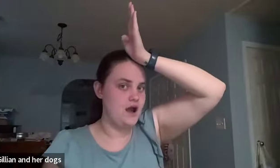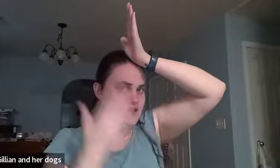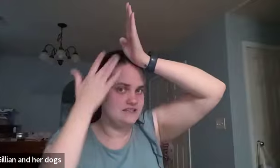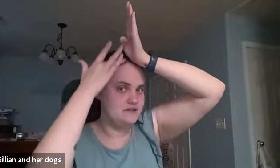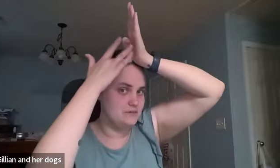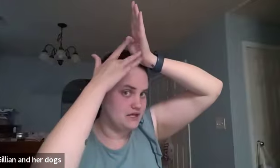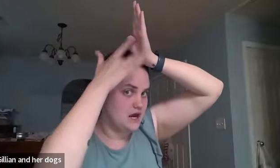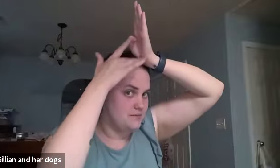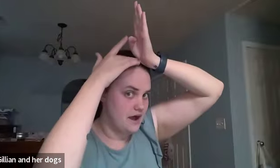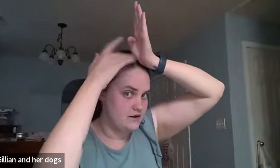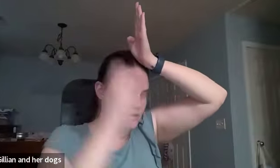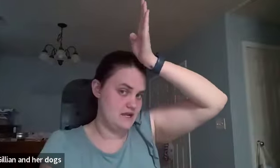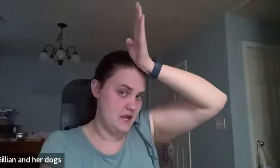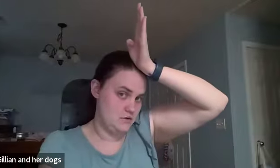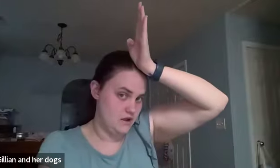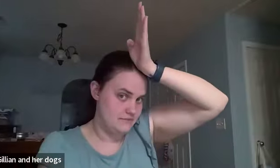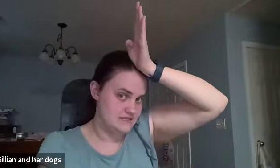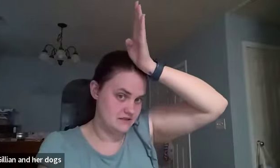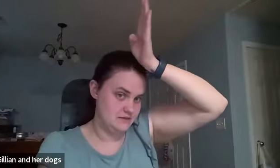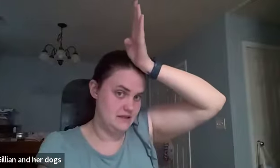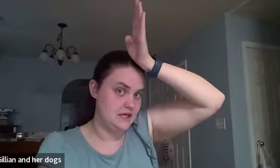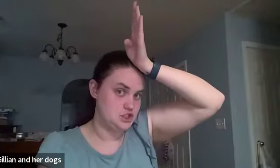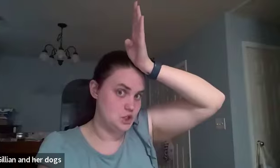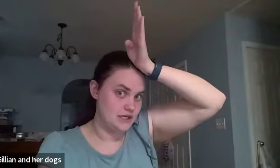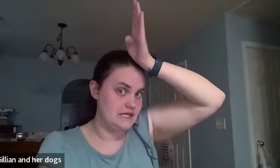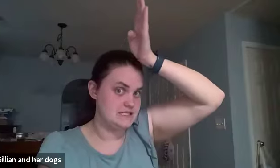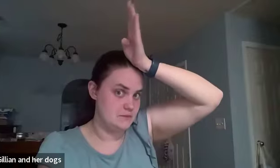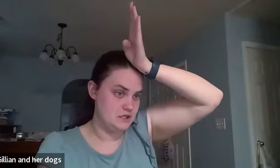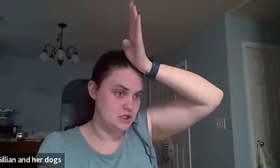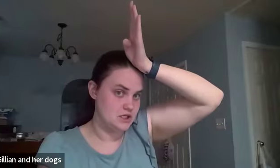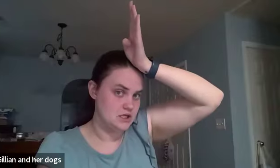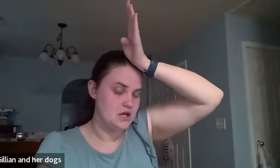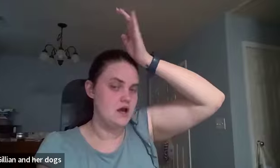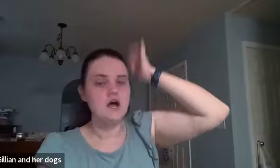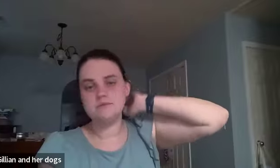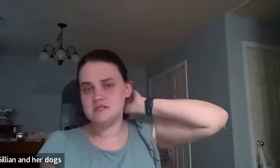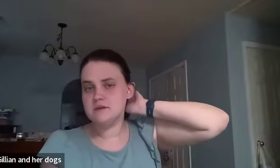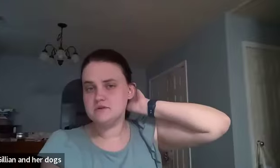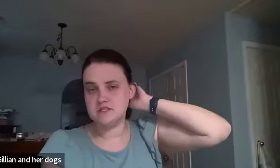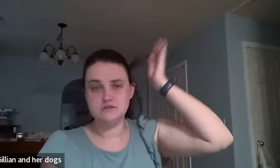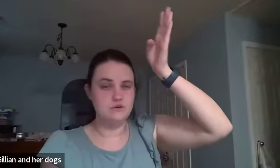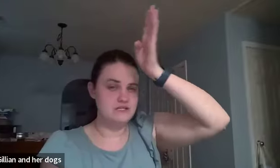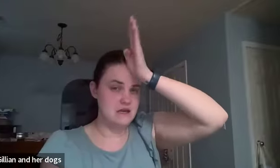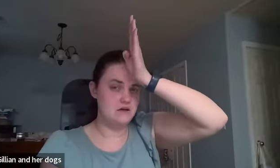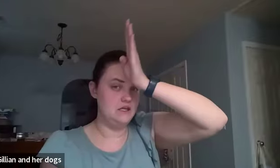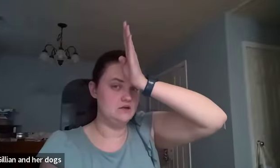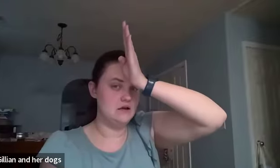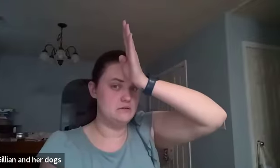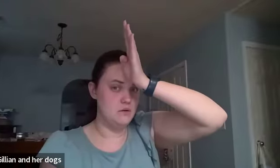I typically bring it up higher on my hairline, basically to be like shark. It is up here. Some people still do it down here, down